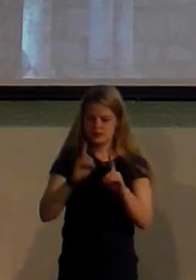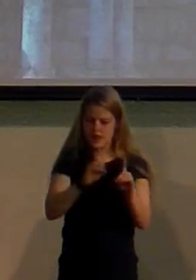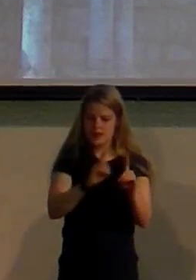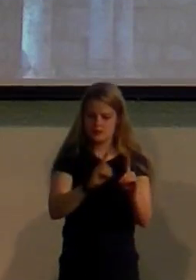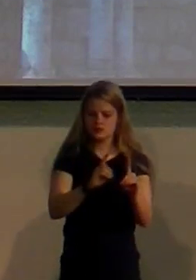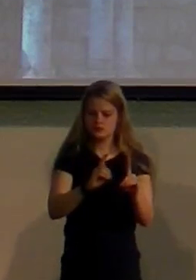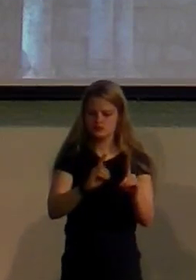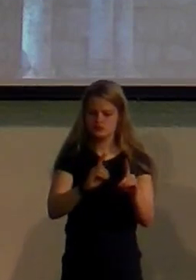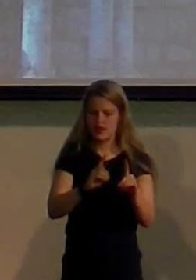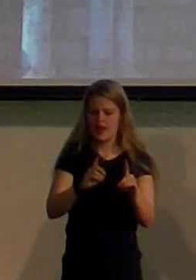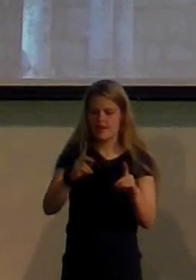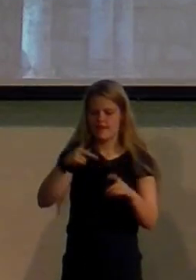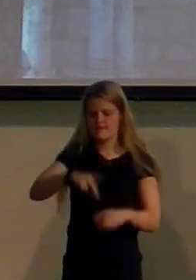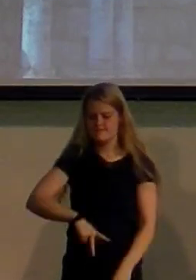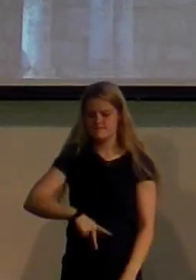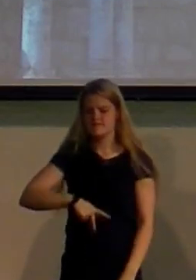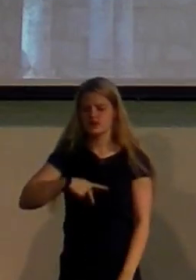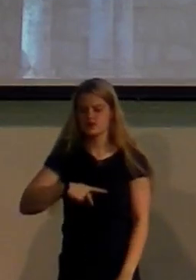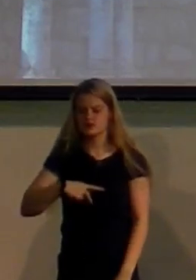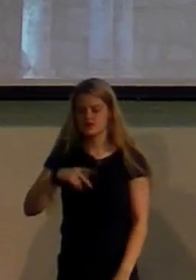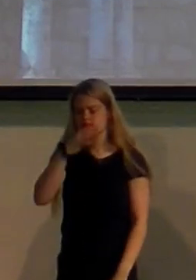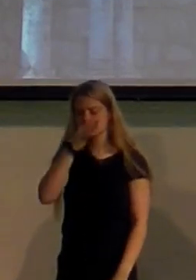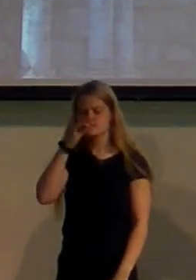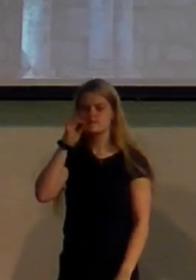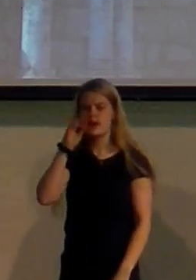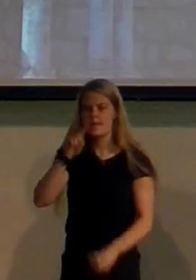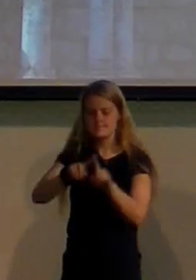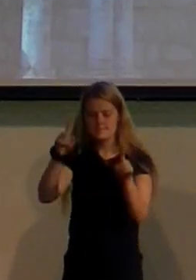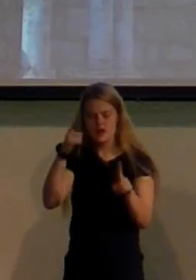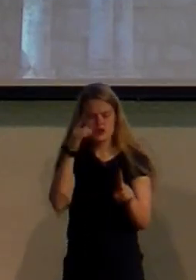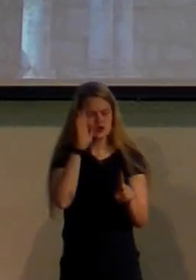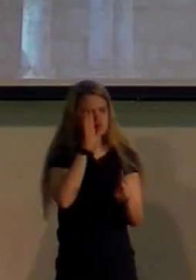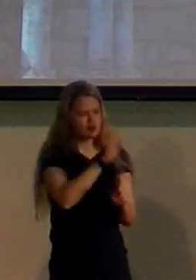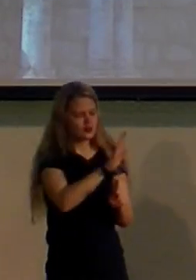fast, but your disciples don't fast?